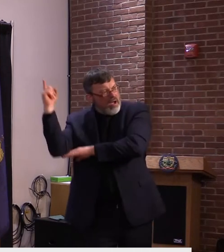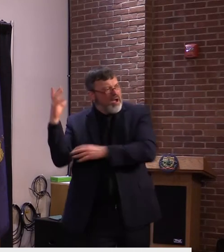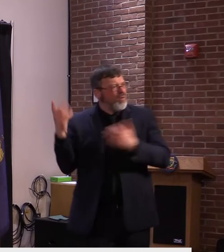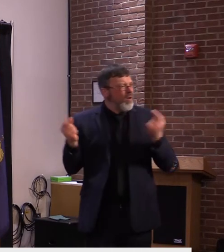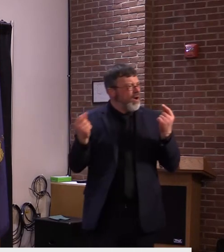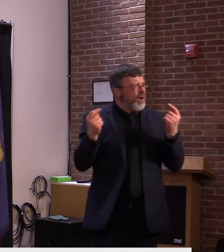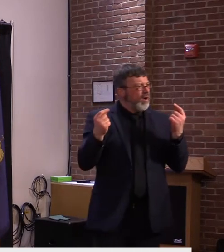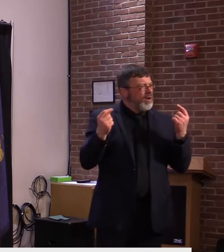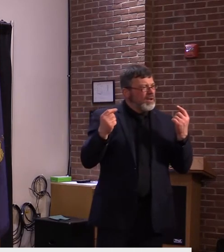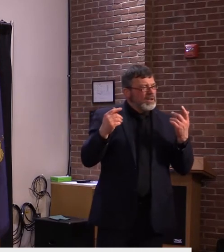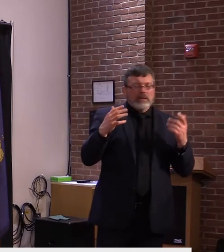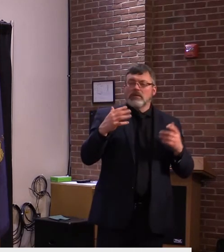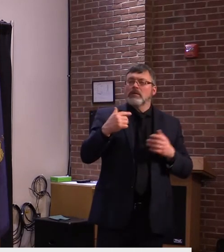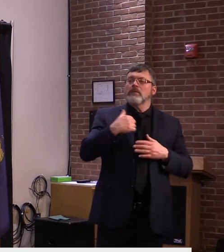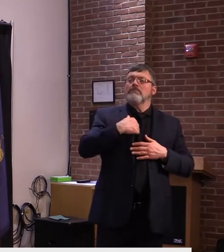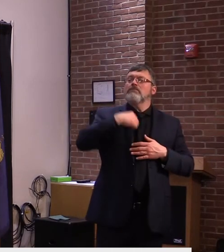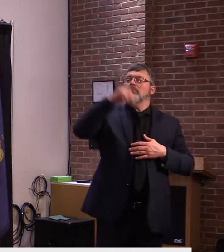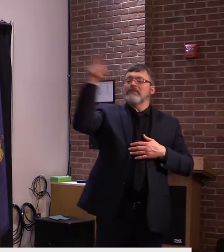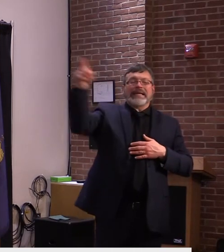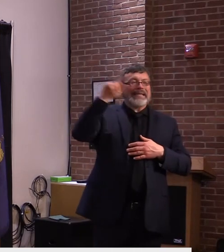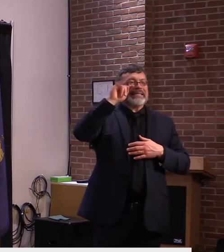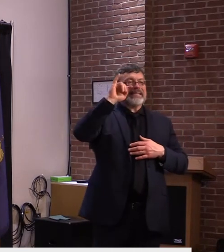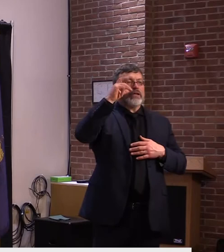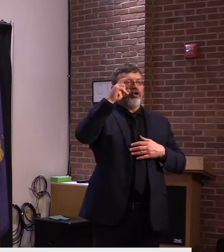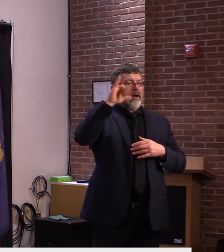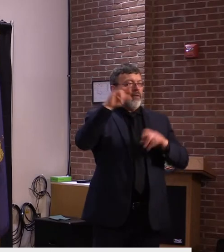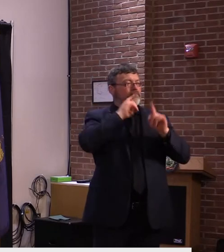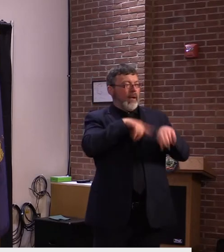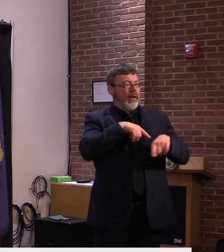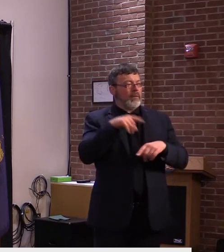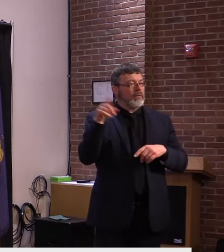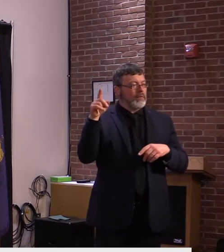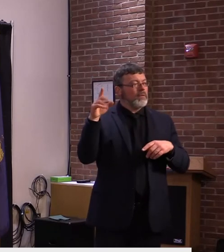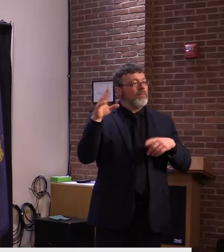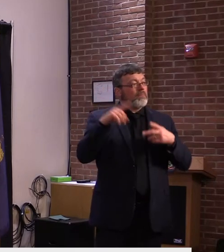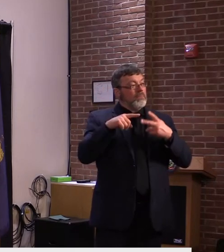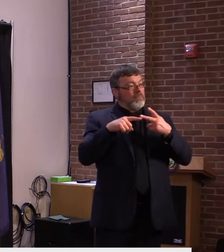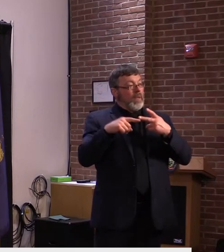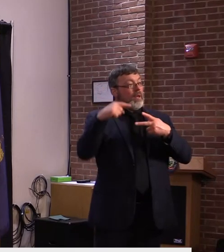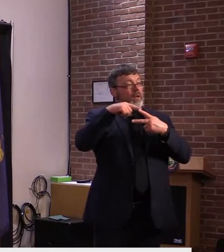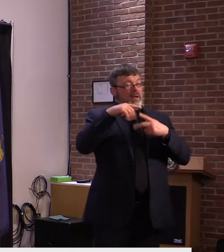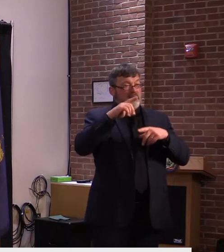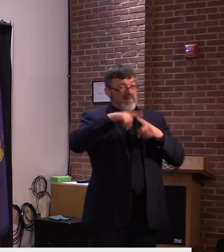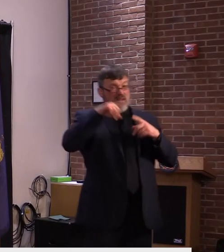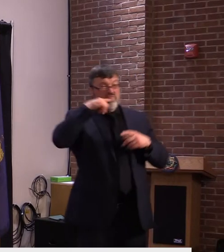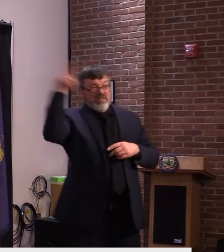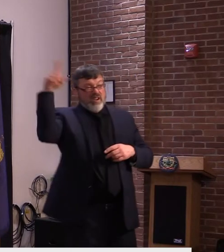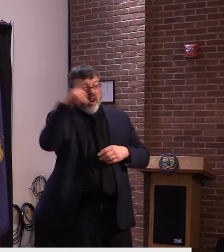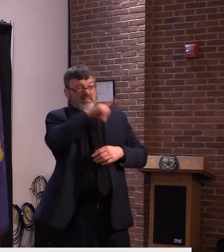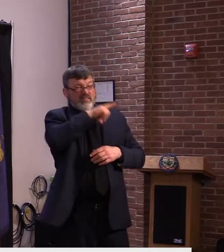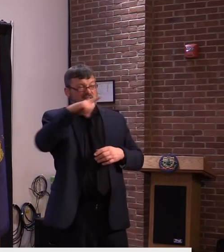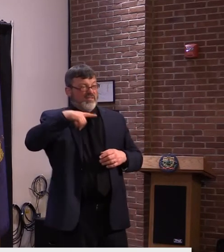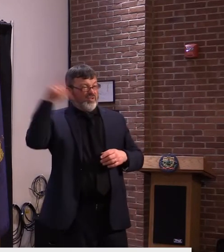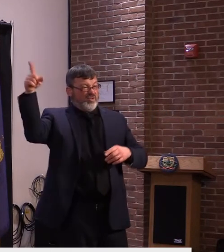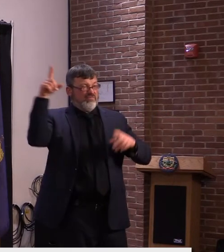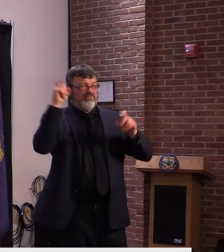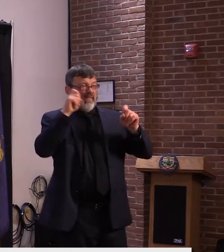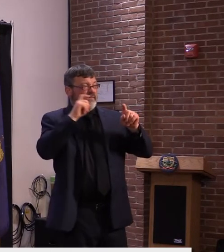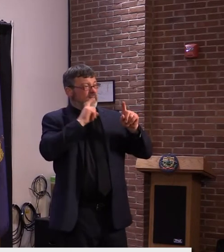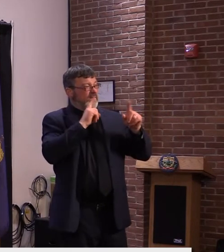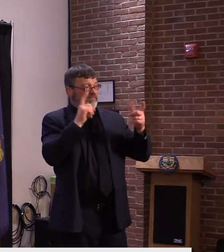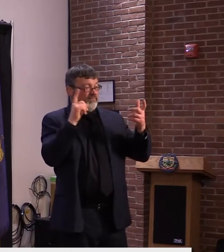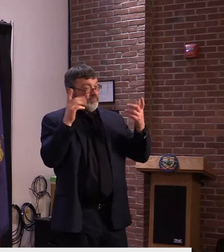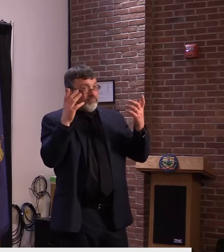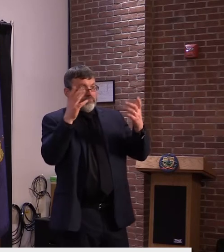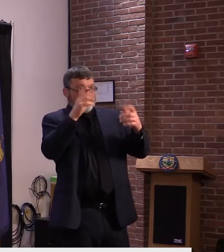second part. The first part, I'll start by saying it really depends on the legislature at this point. It's hard to give a timeline